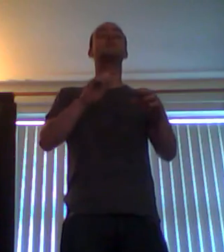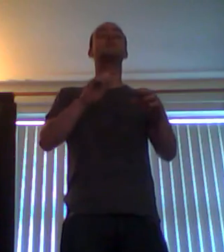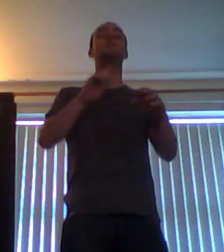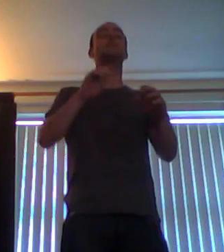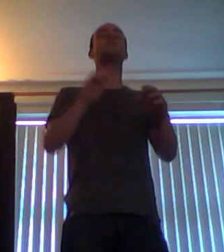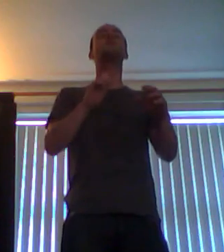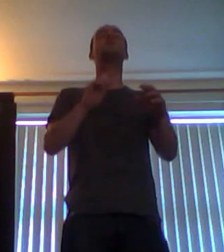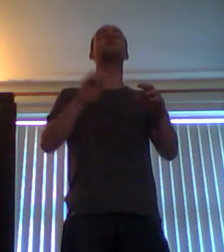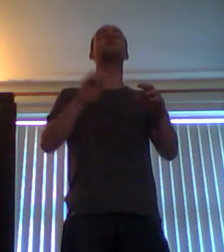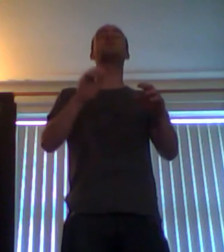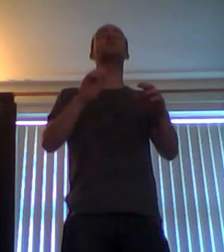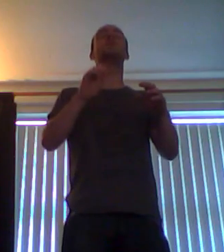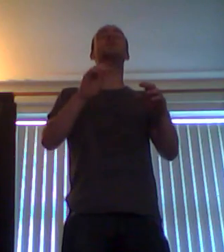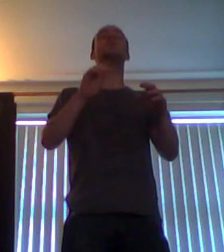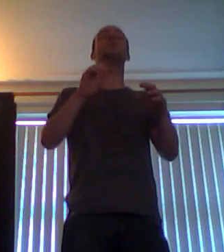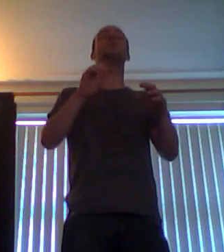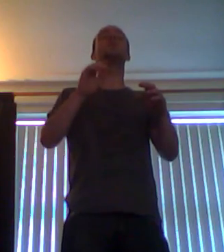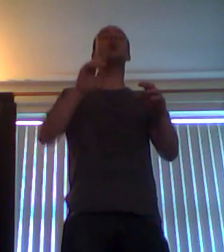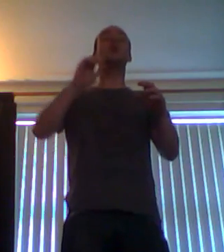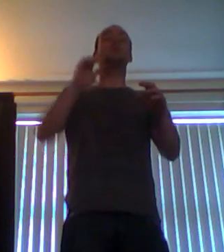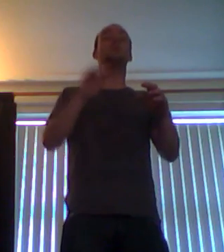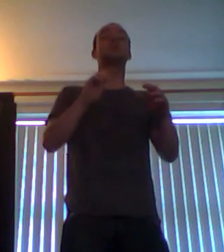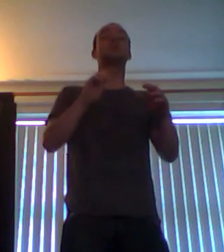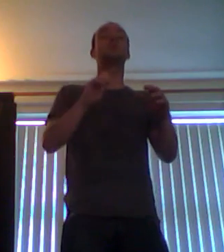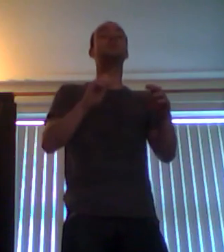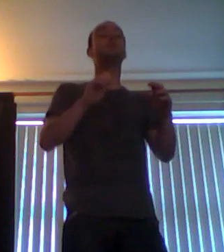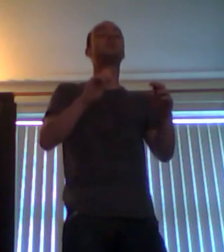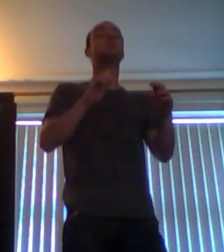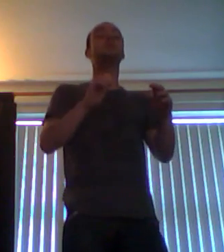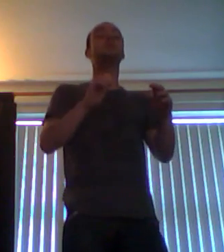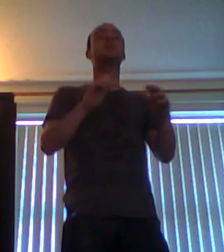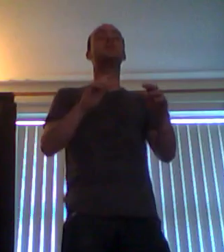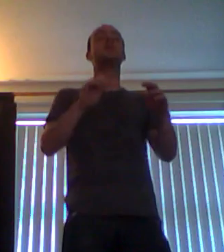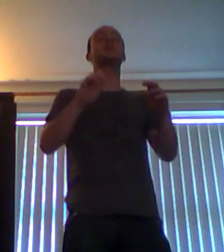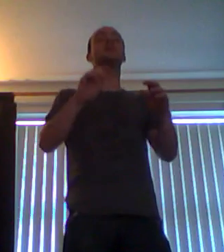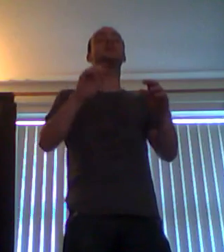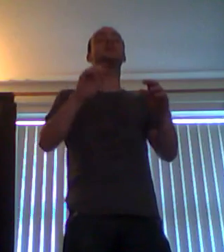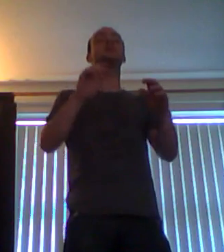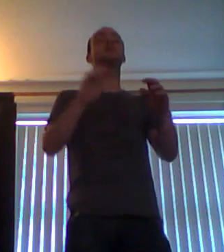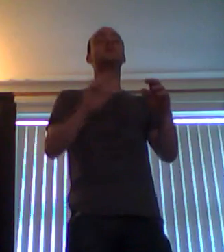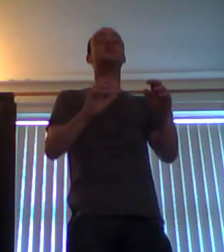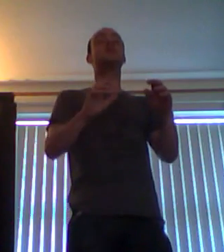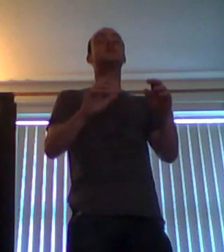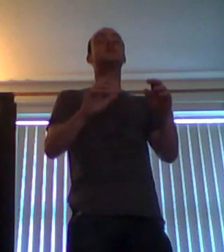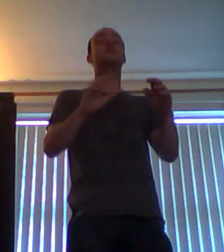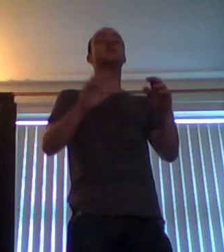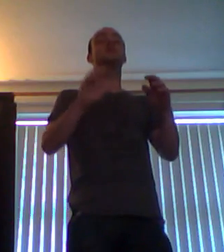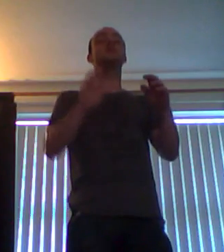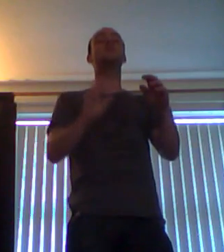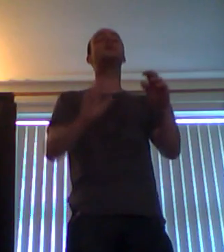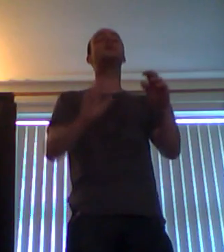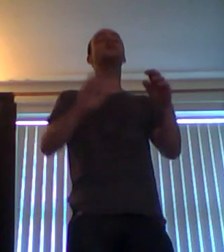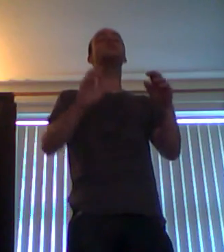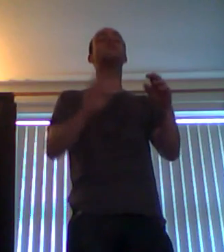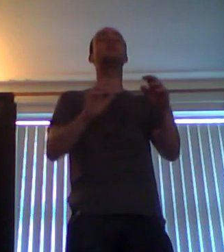down. Oh no, so don't you bring me down today. No matter what